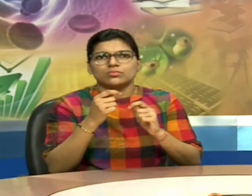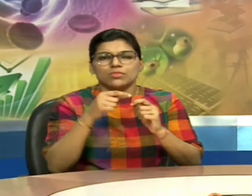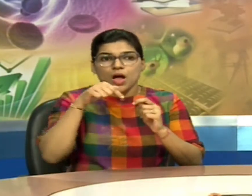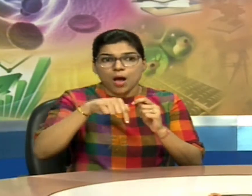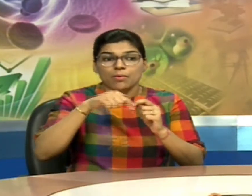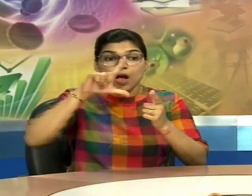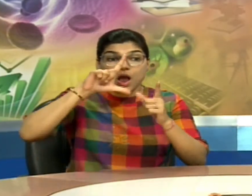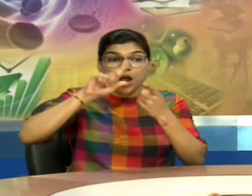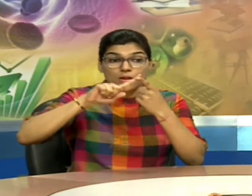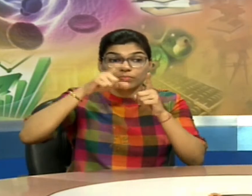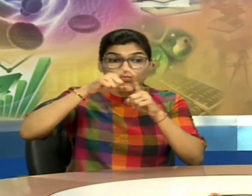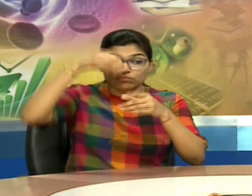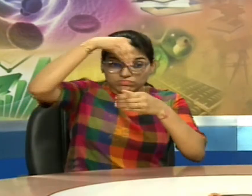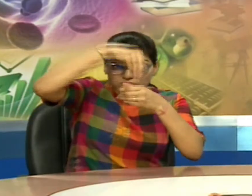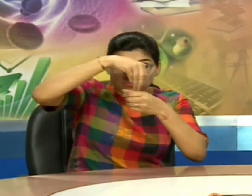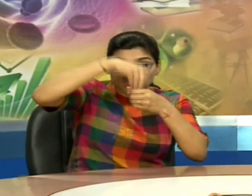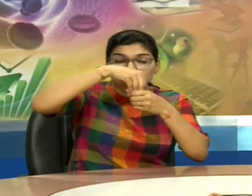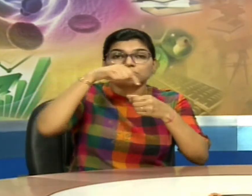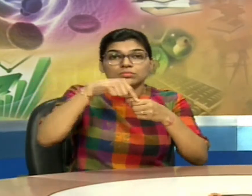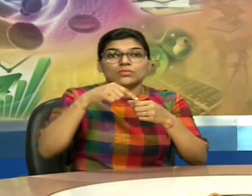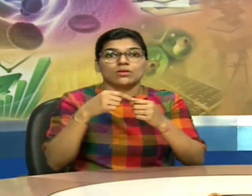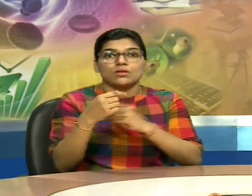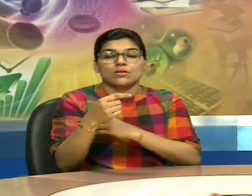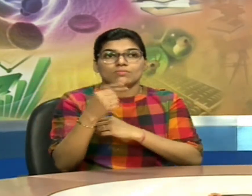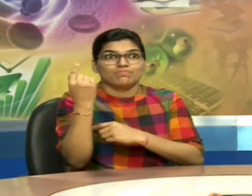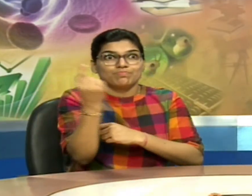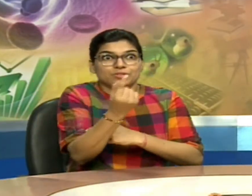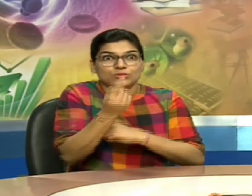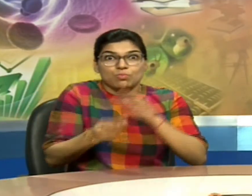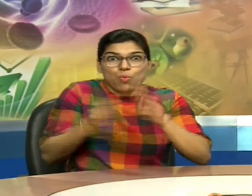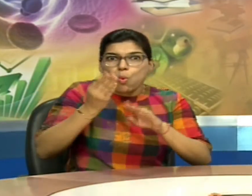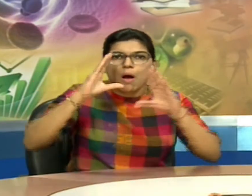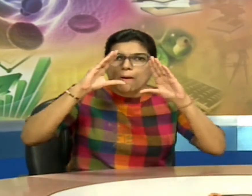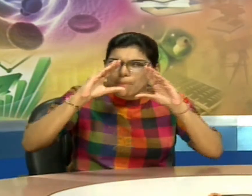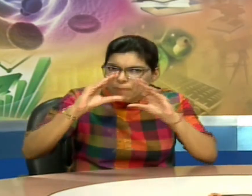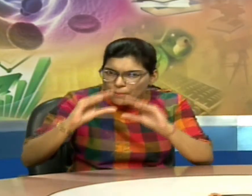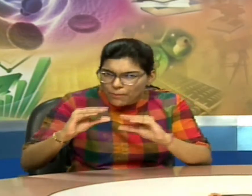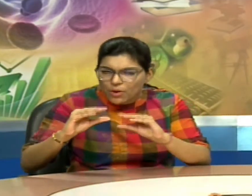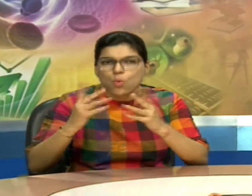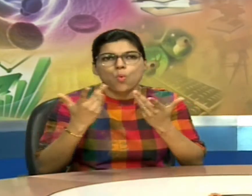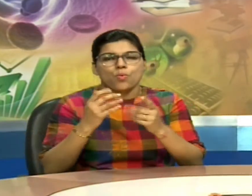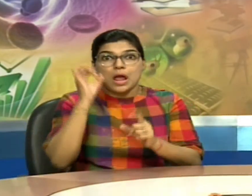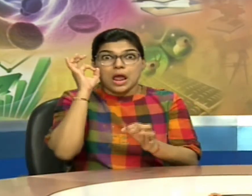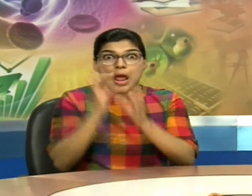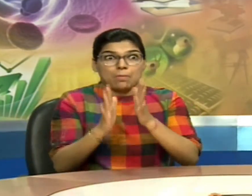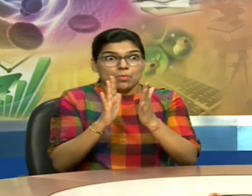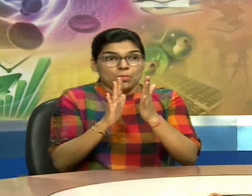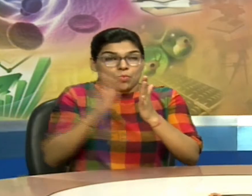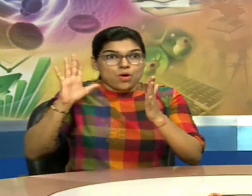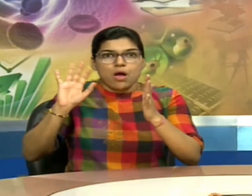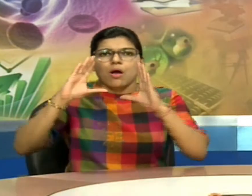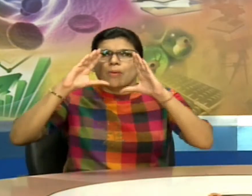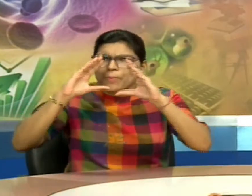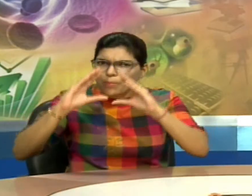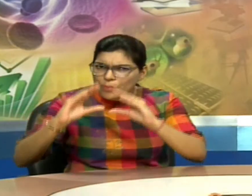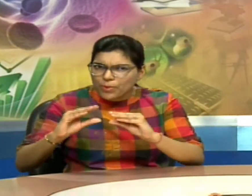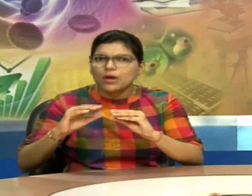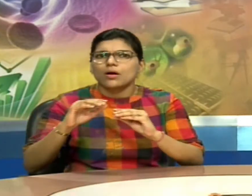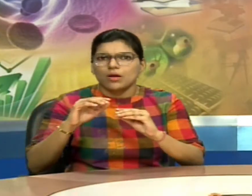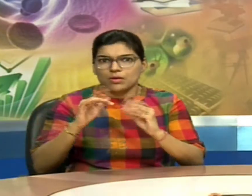Nowadays we have LED bulbs. So LED bulbs, they use less energy.